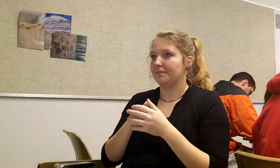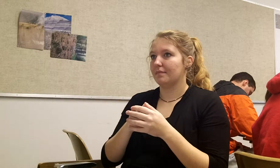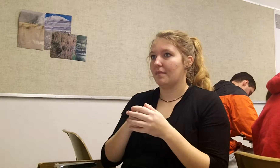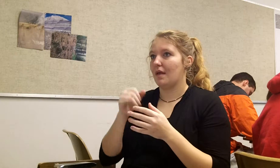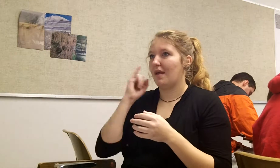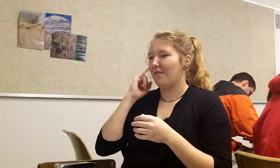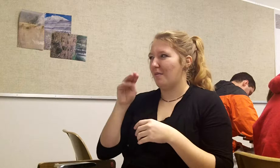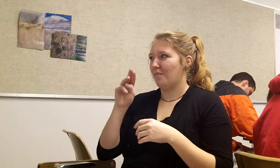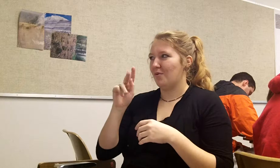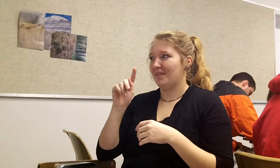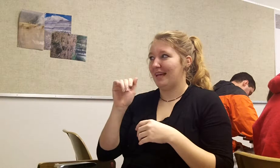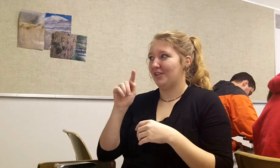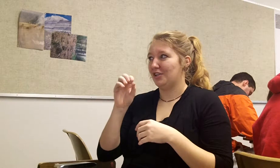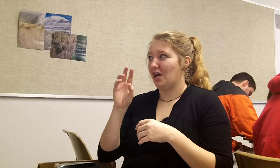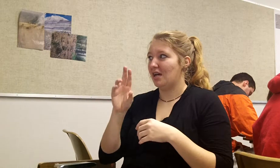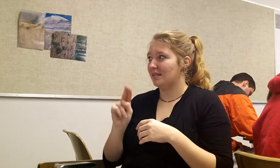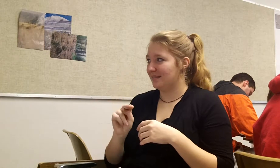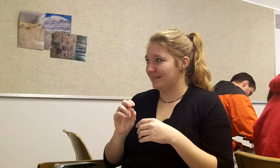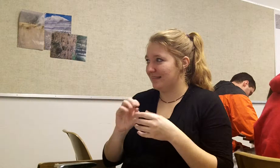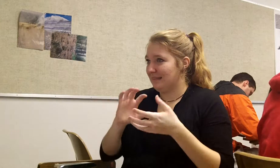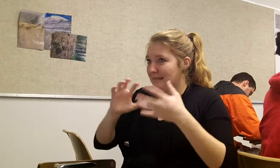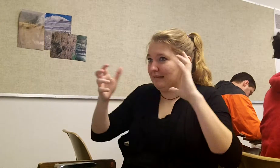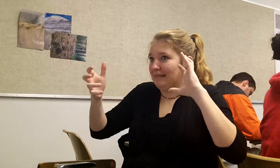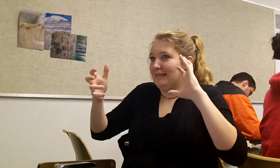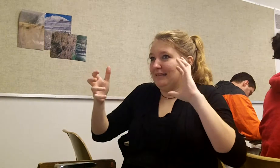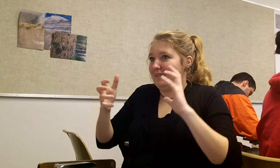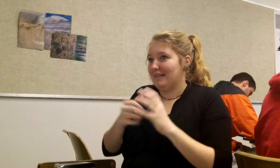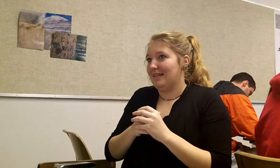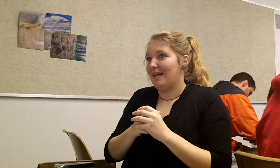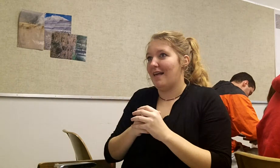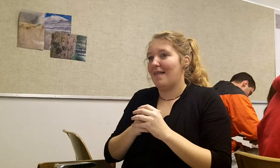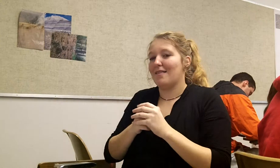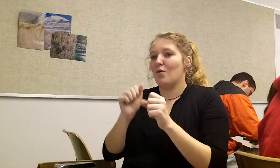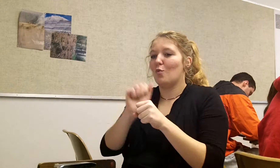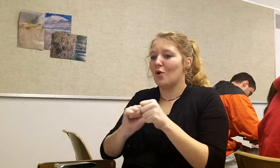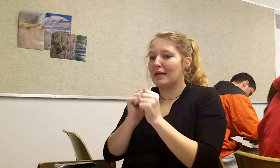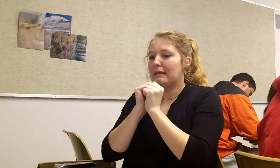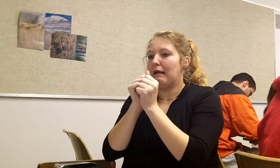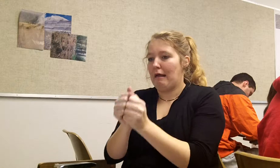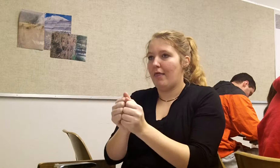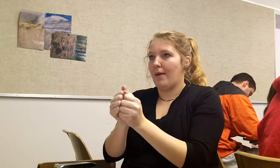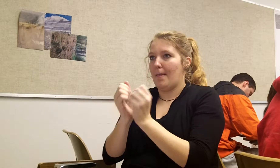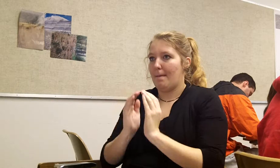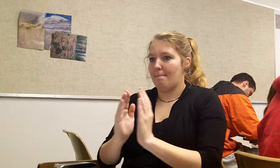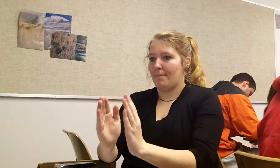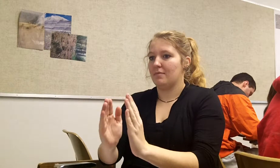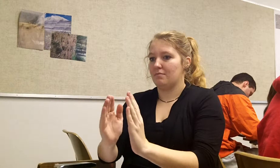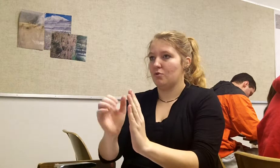these genes that are making proteins that are working together in the same pathway. So in the hedgehog pathway, there's hedgehog itself. But